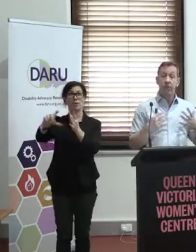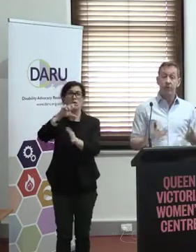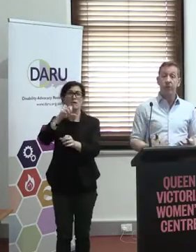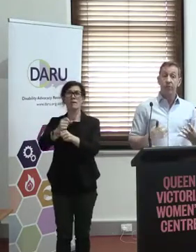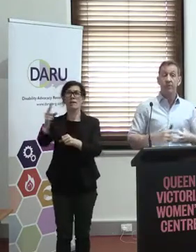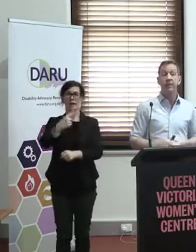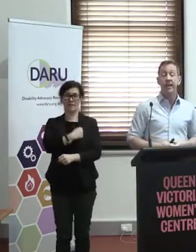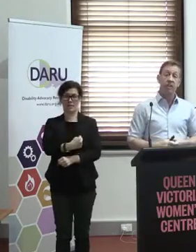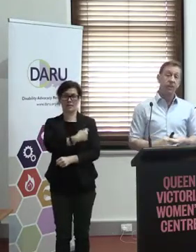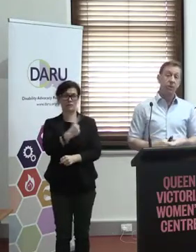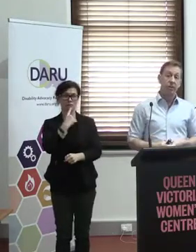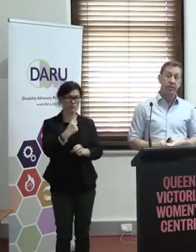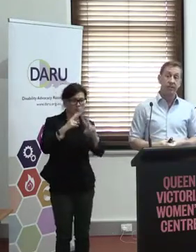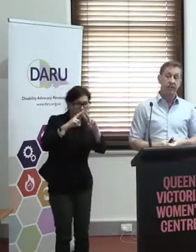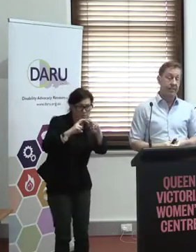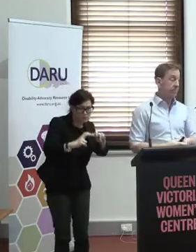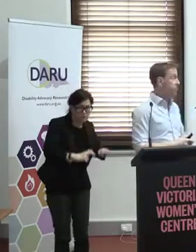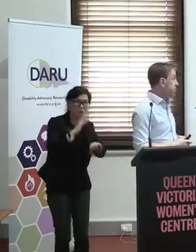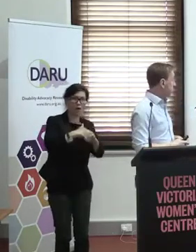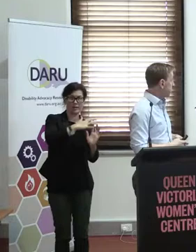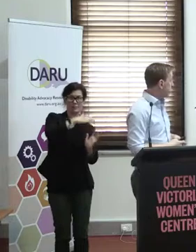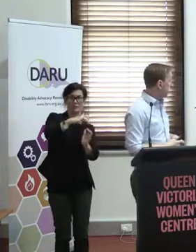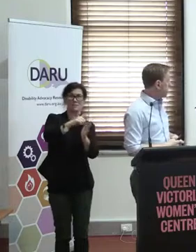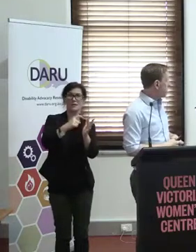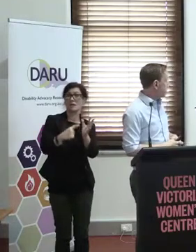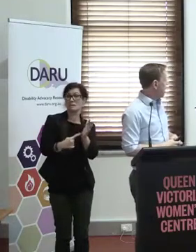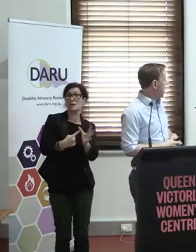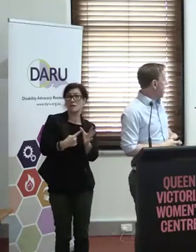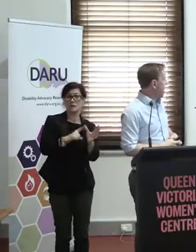to review the data collection process.